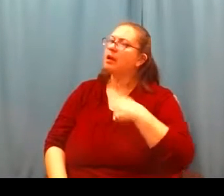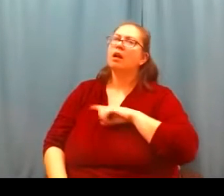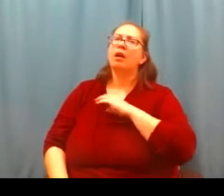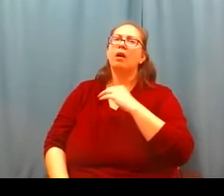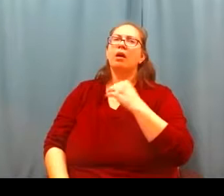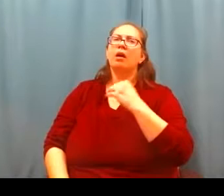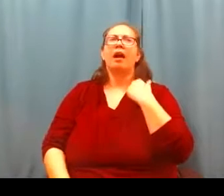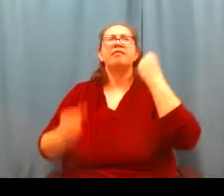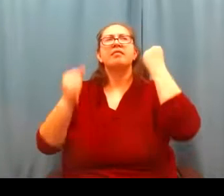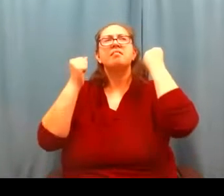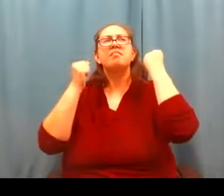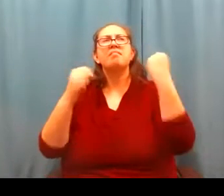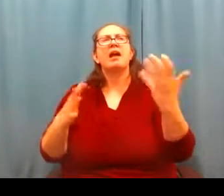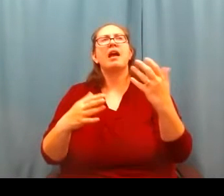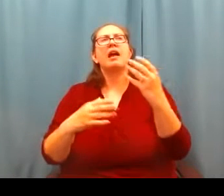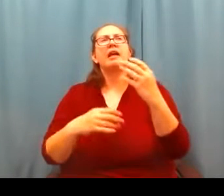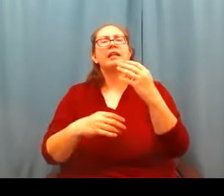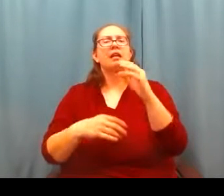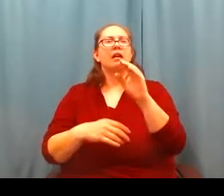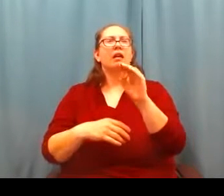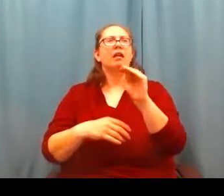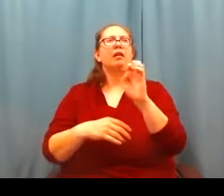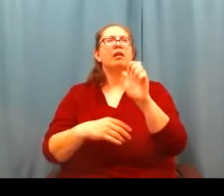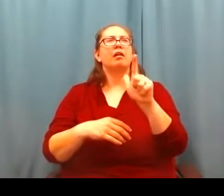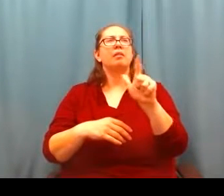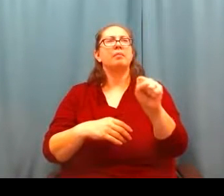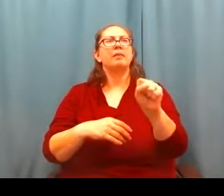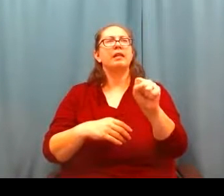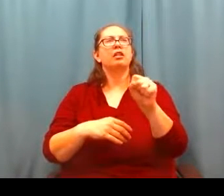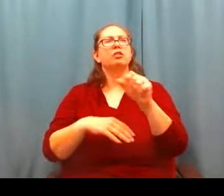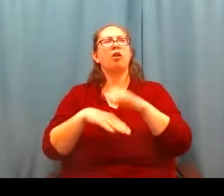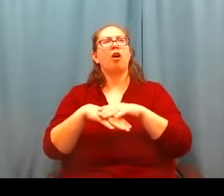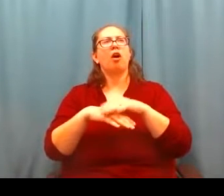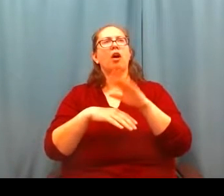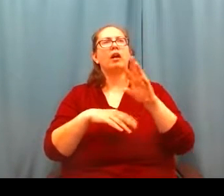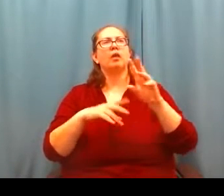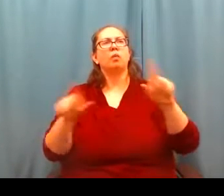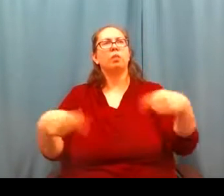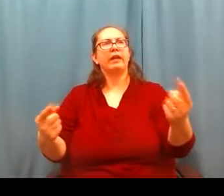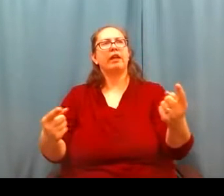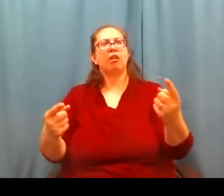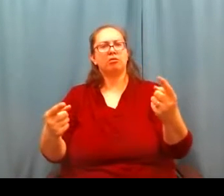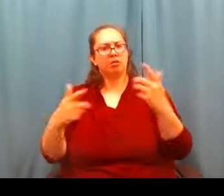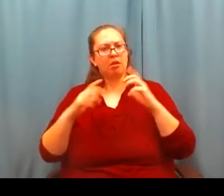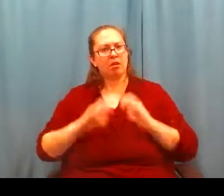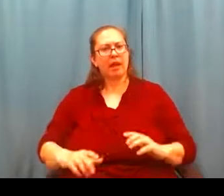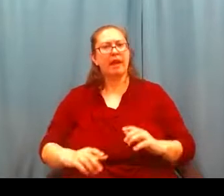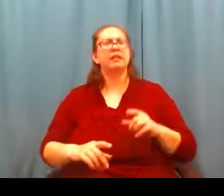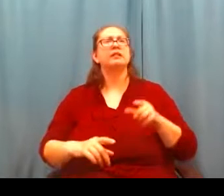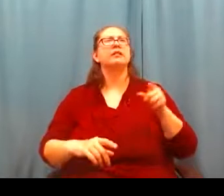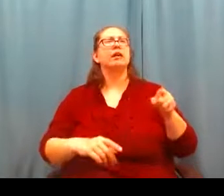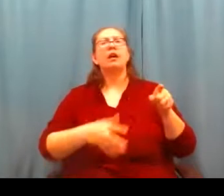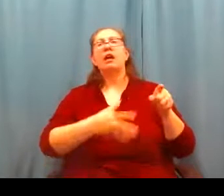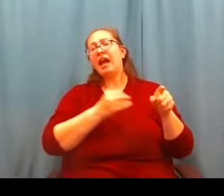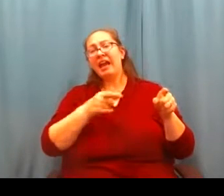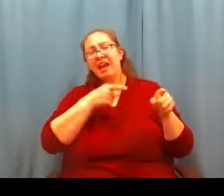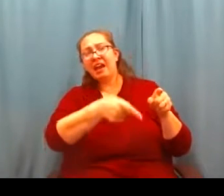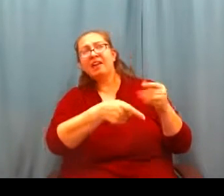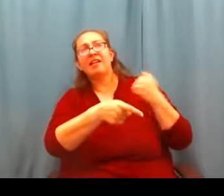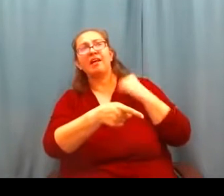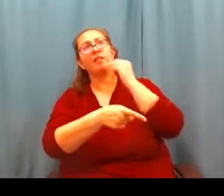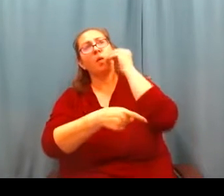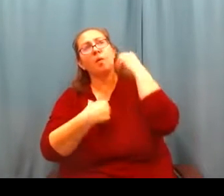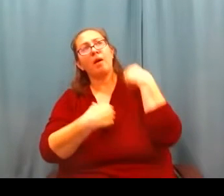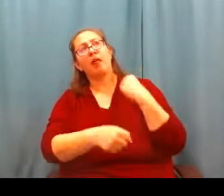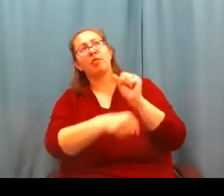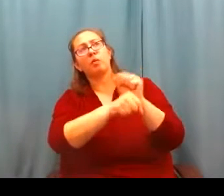Wheels clients that are elderly or disabled in the city. Mm-hmm. Many of those also have home health workers coming to their homes. What is being done